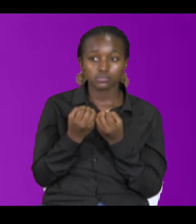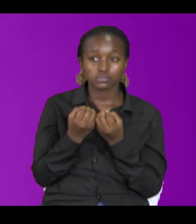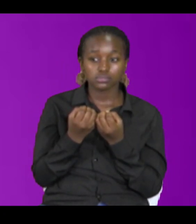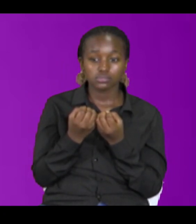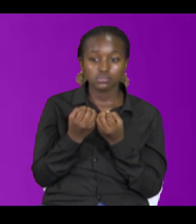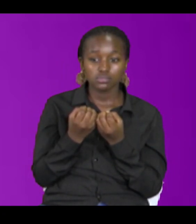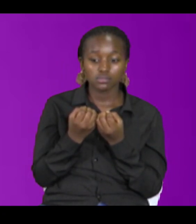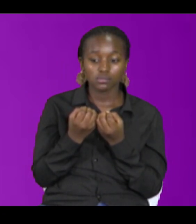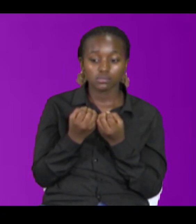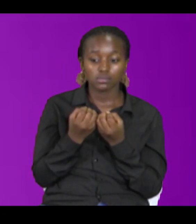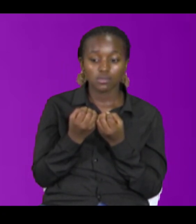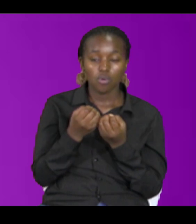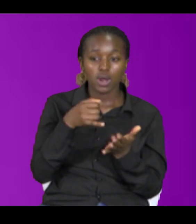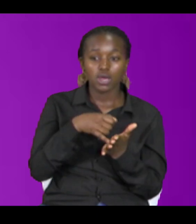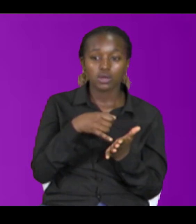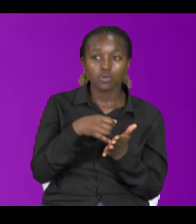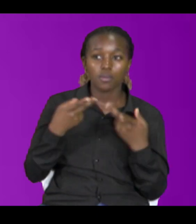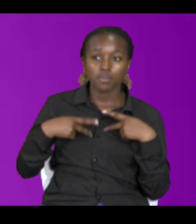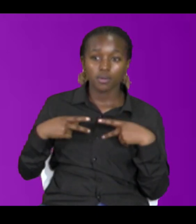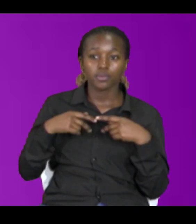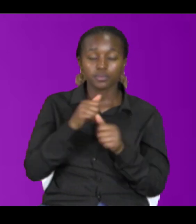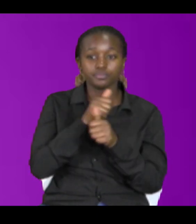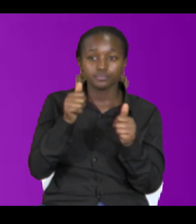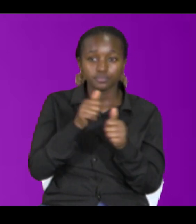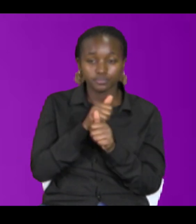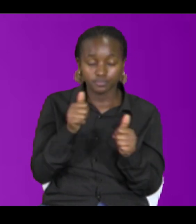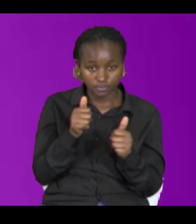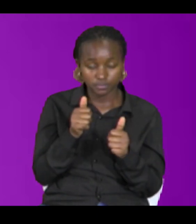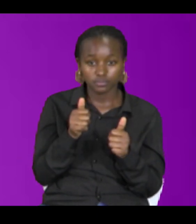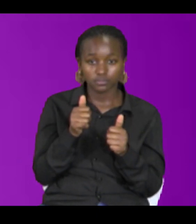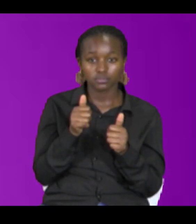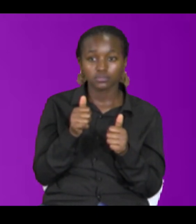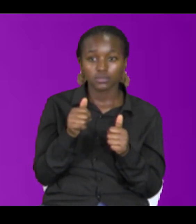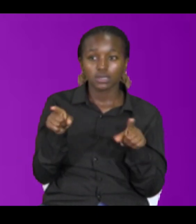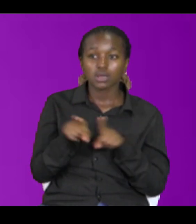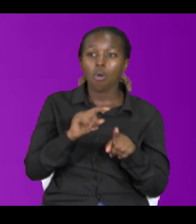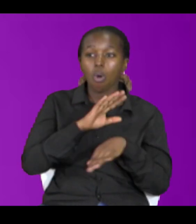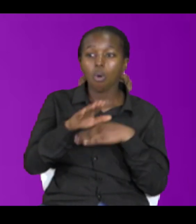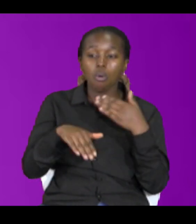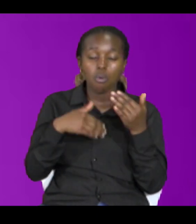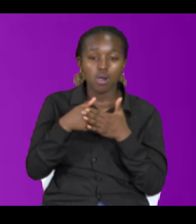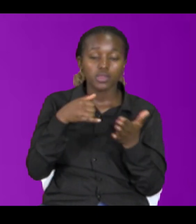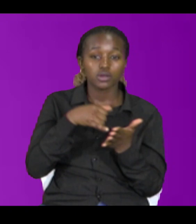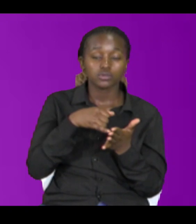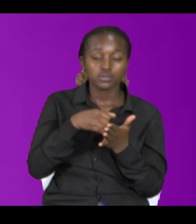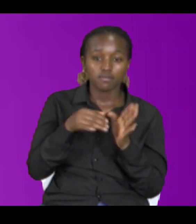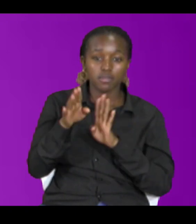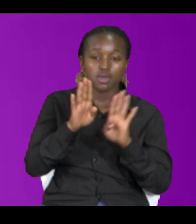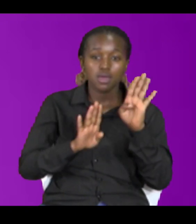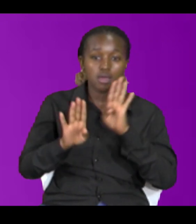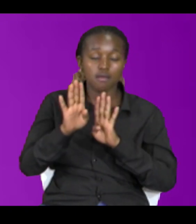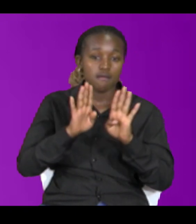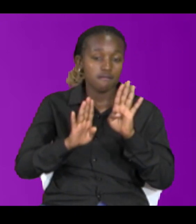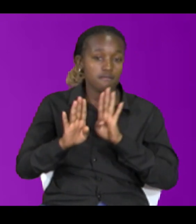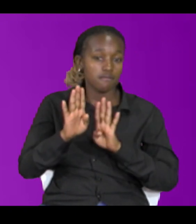talking about inclusive practices, and of course, all these inclusive practices, as